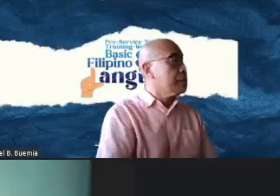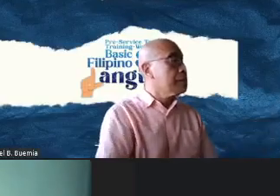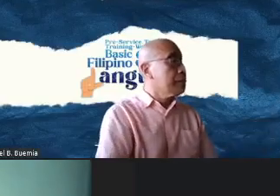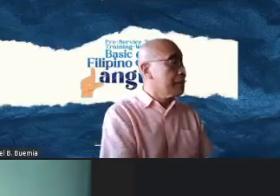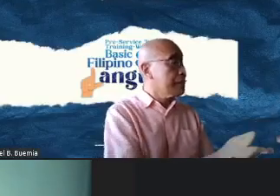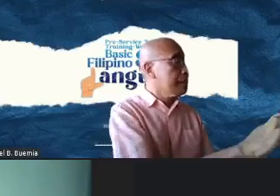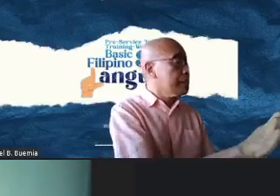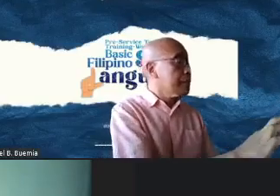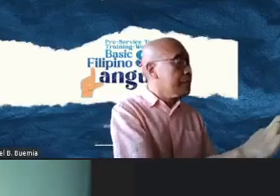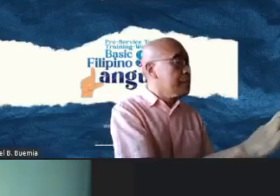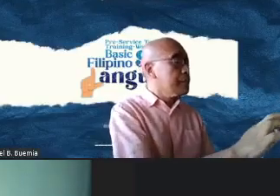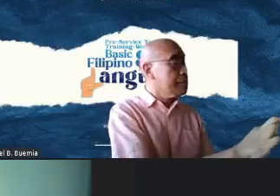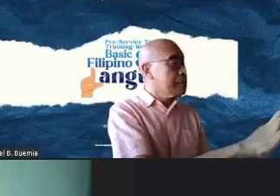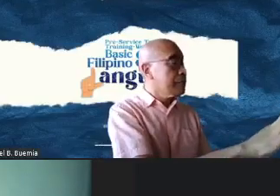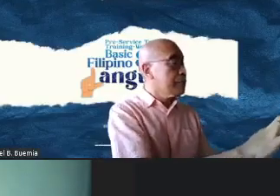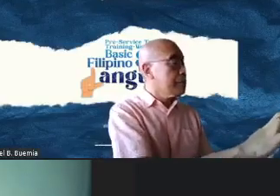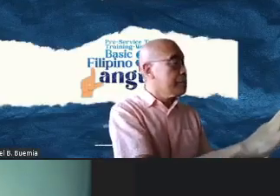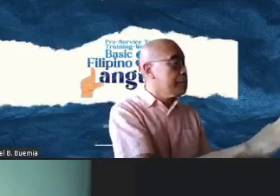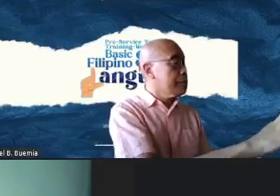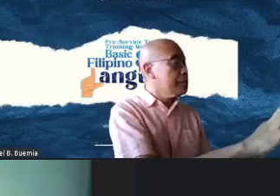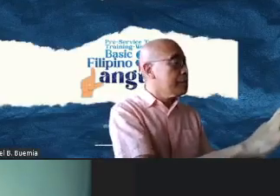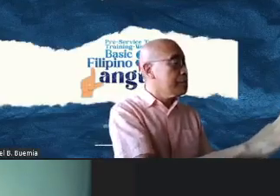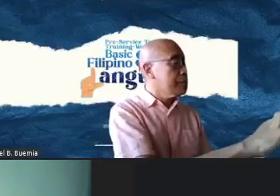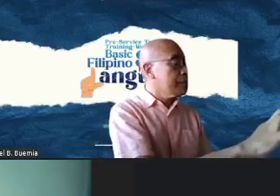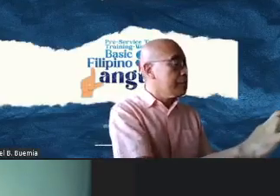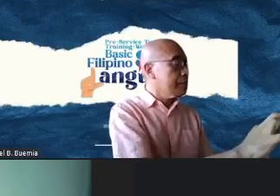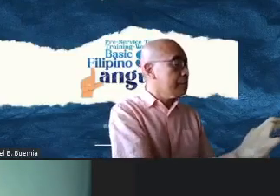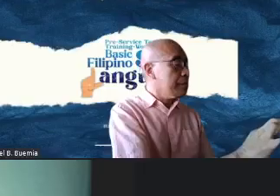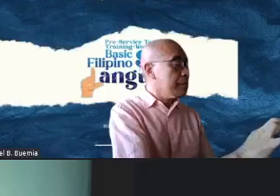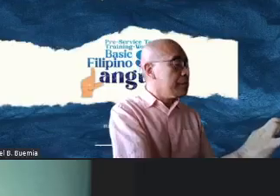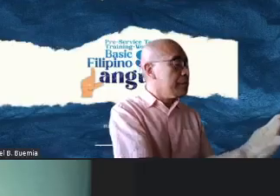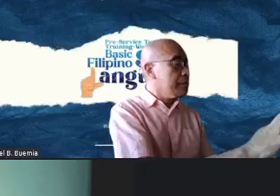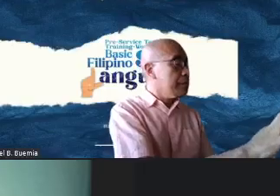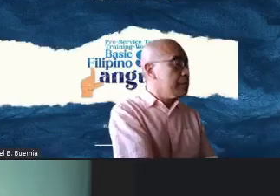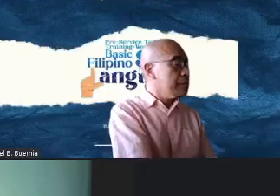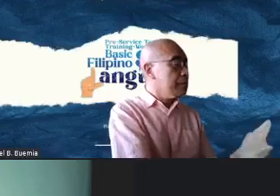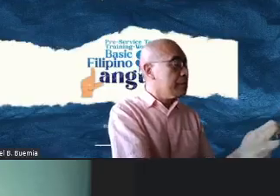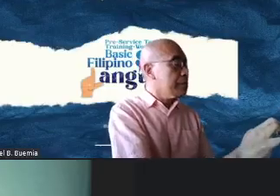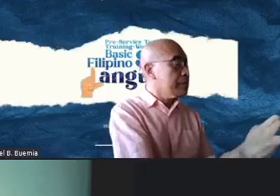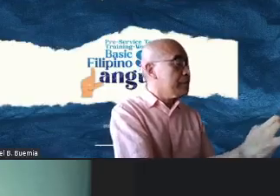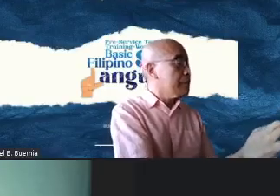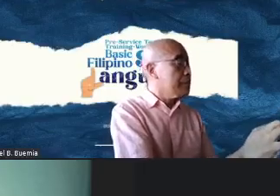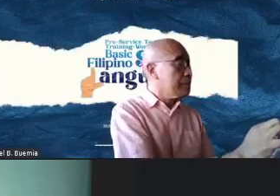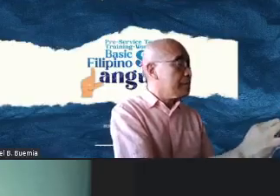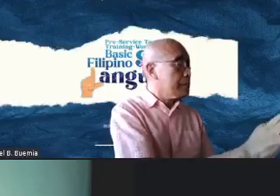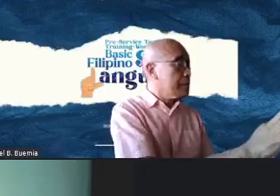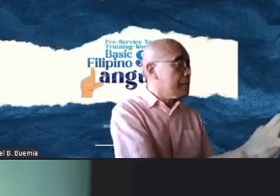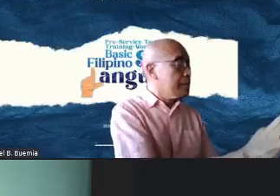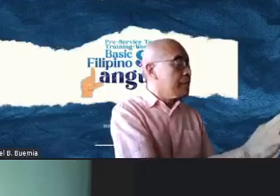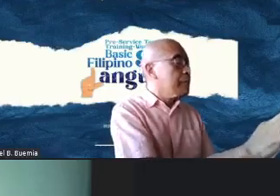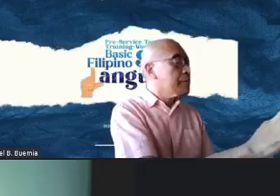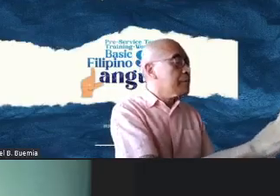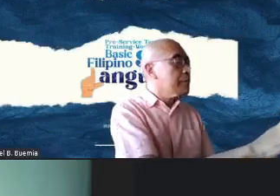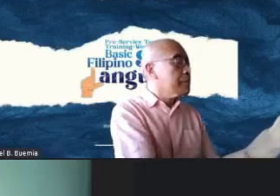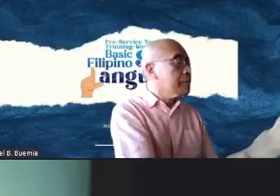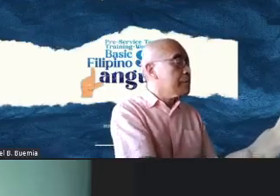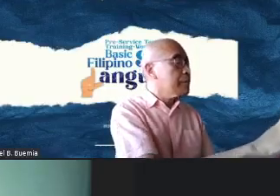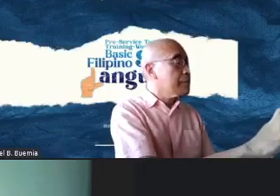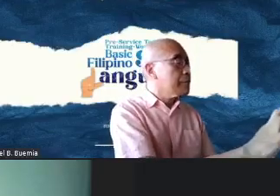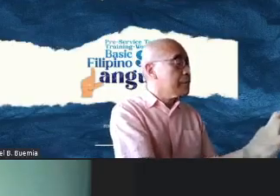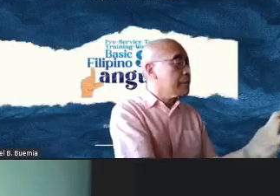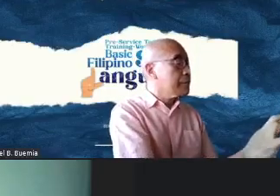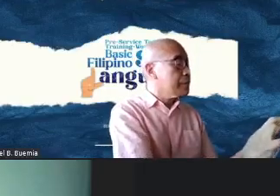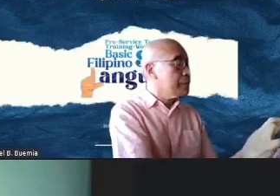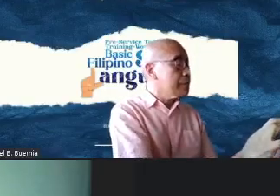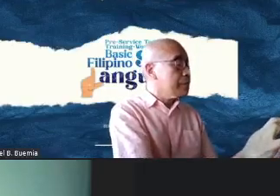one, of course, attend in the training workshop as evidenced by accomplishing the